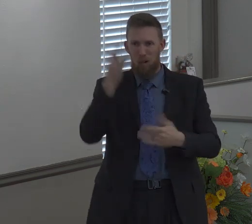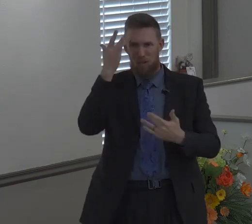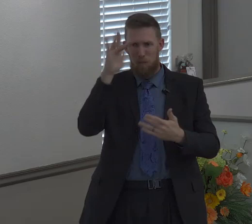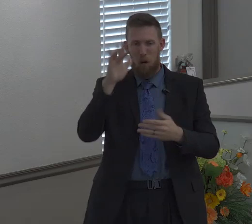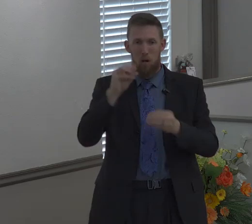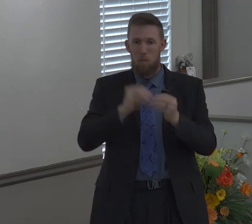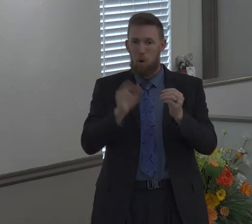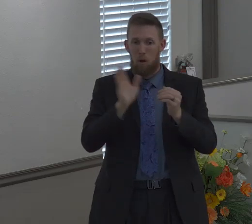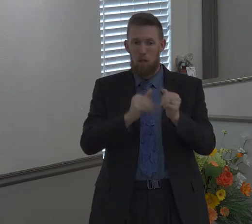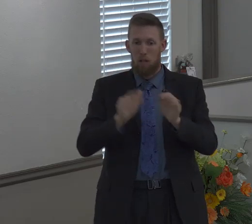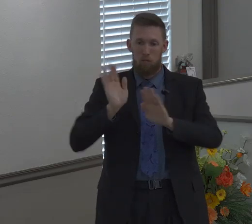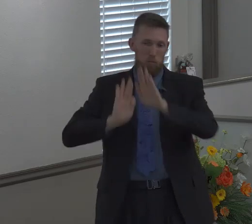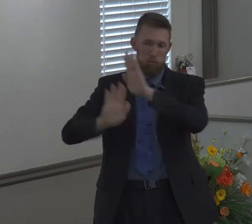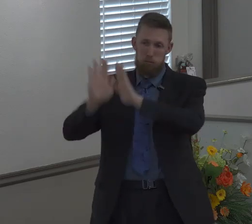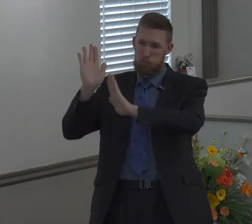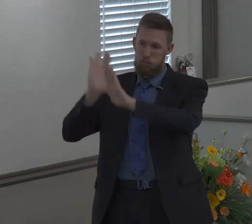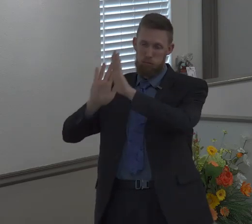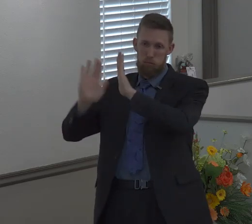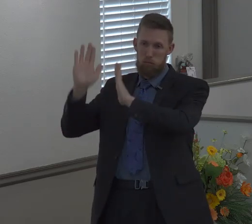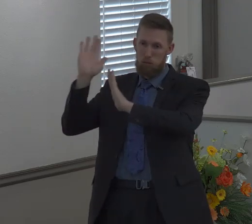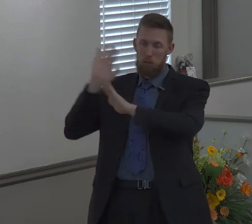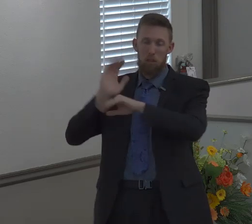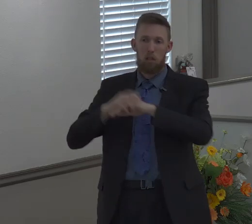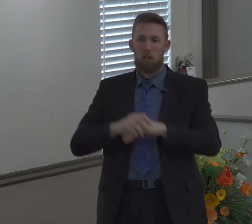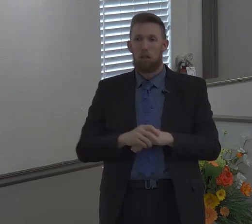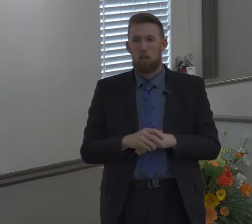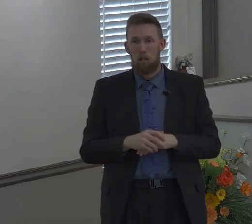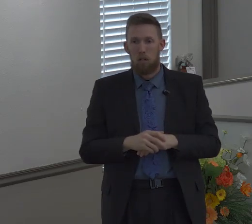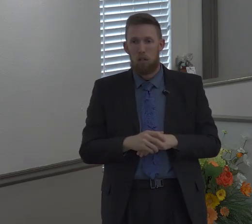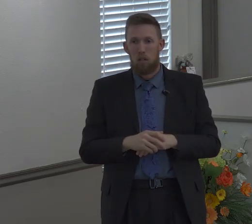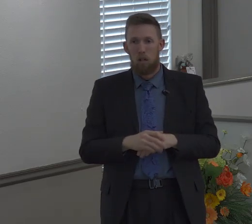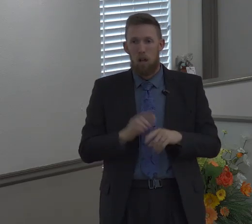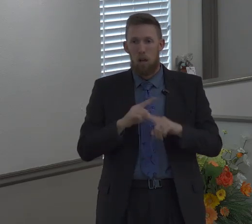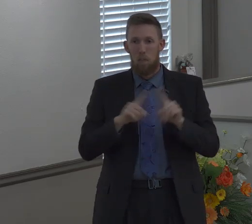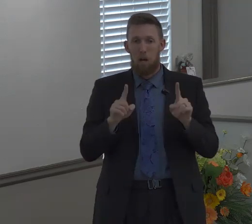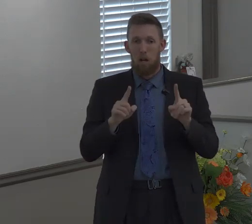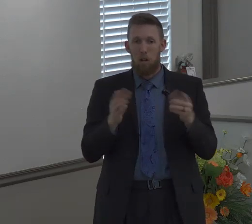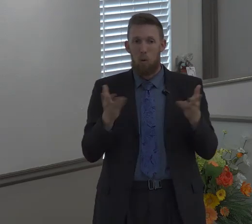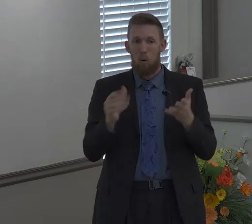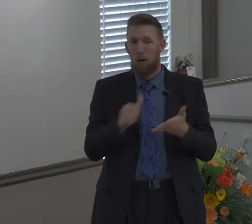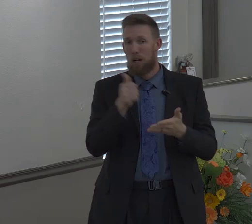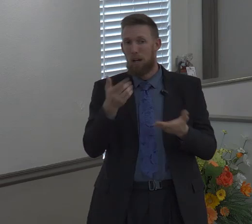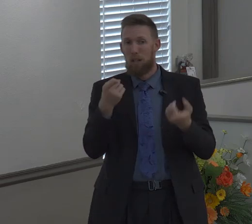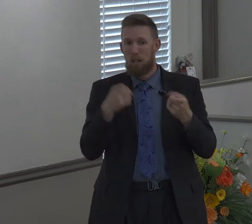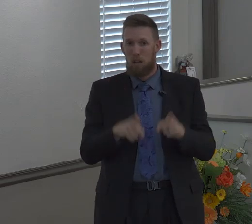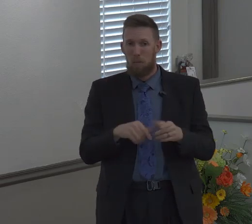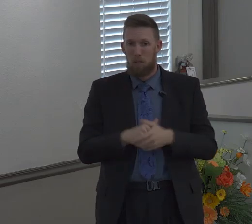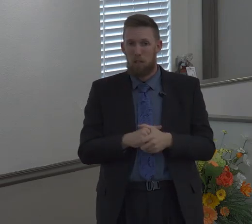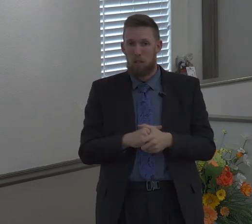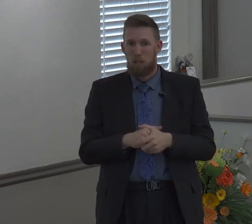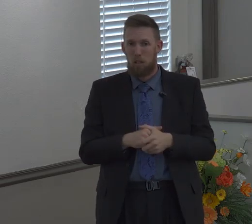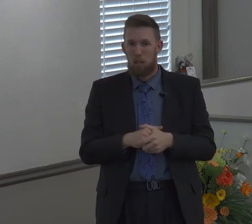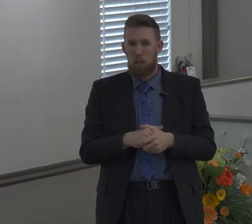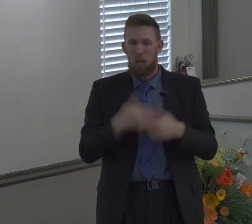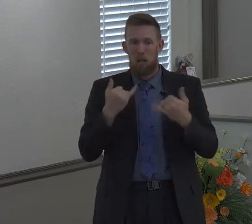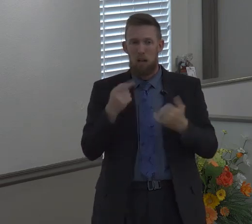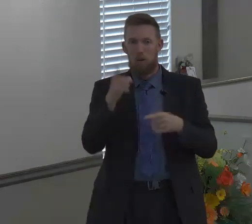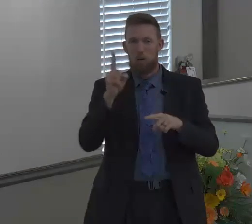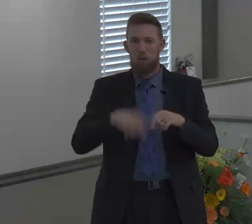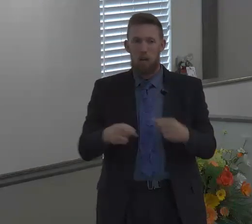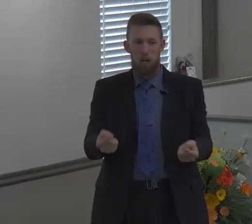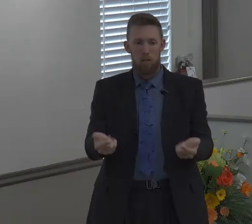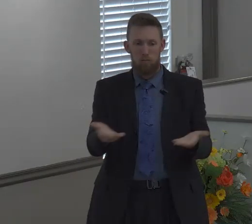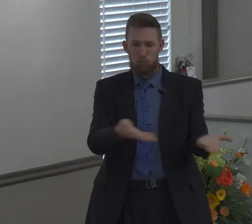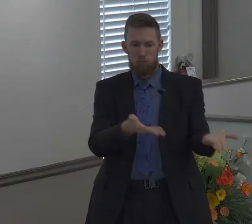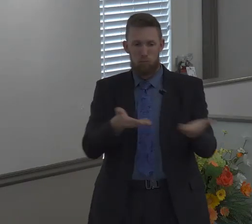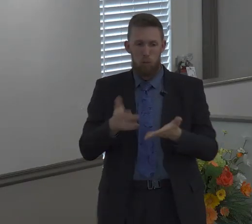mankind is smarter today, I think, than they were in the 1700s, of course. But guess what else happened? You can't